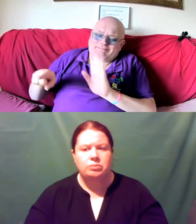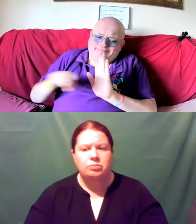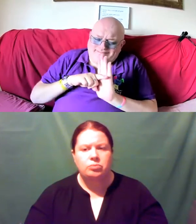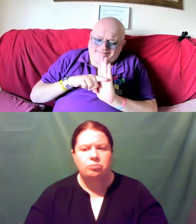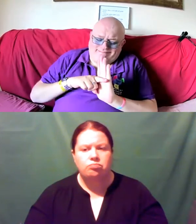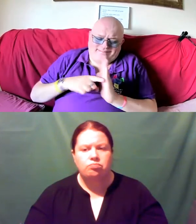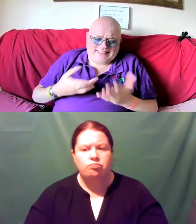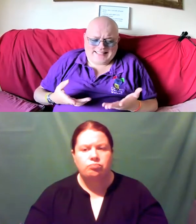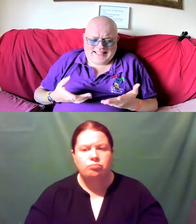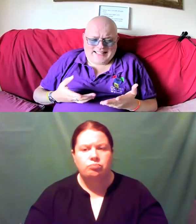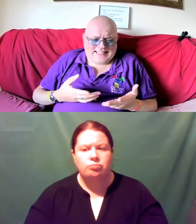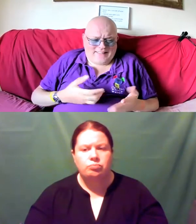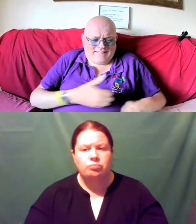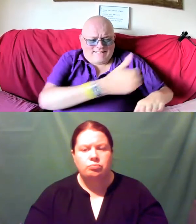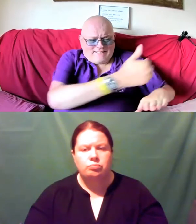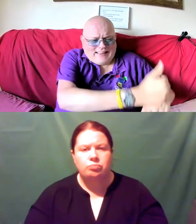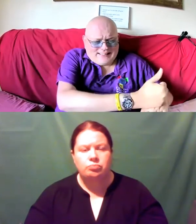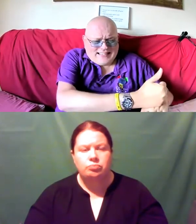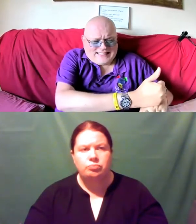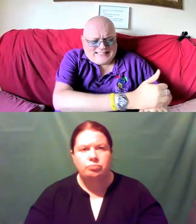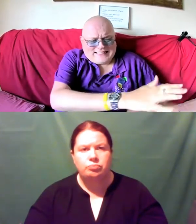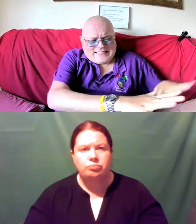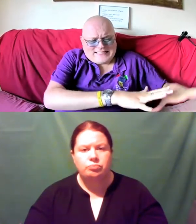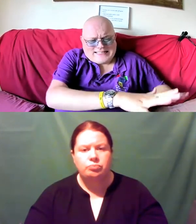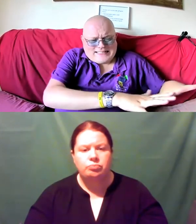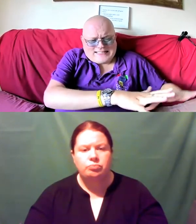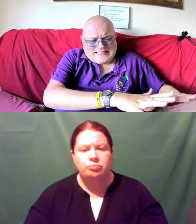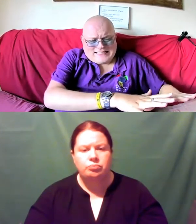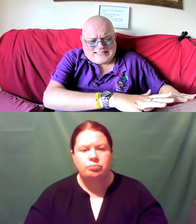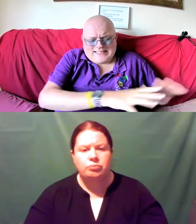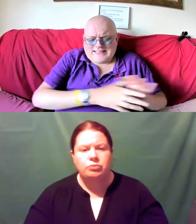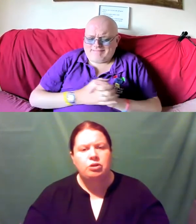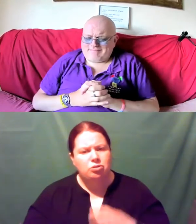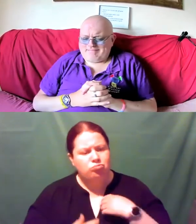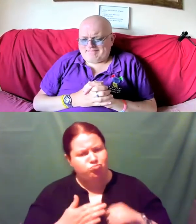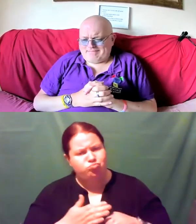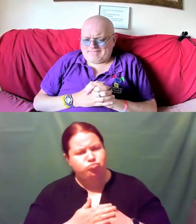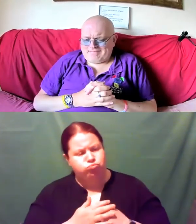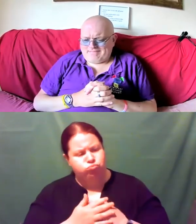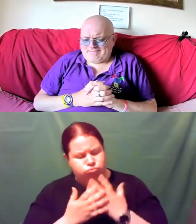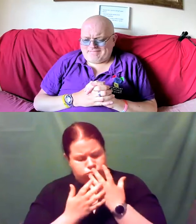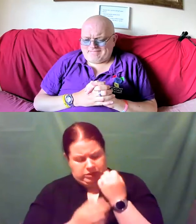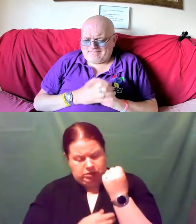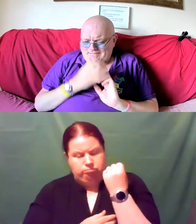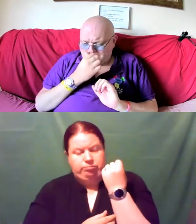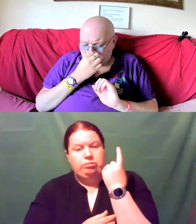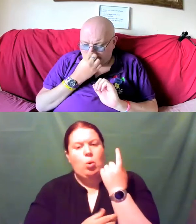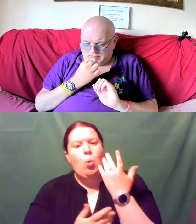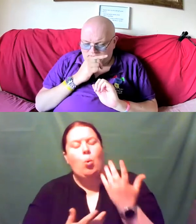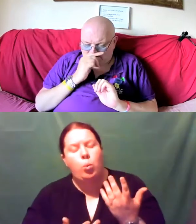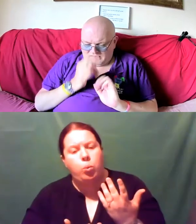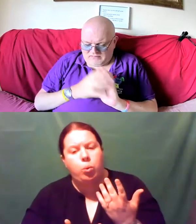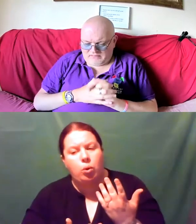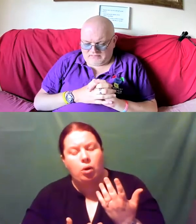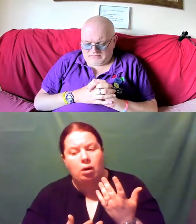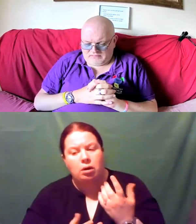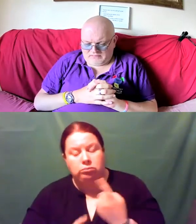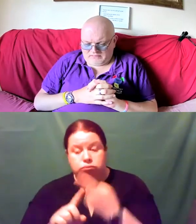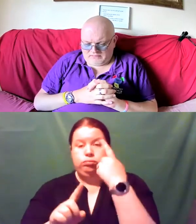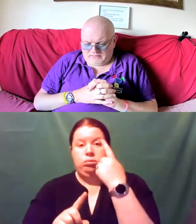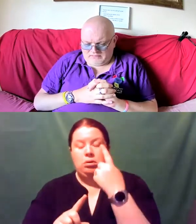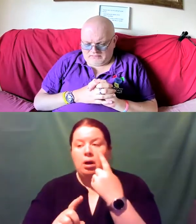on which to build a vocation or commitment. Was that kind of a growing realization, or was there one point where it was kind of a flash of